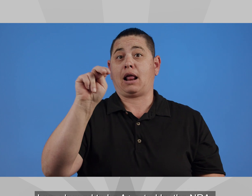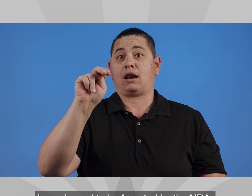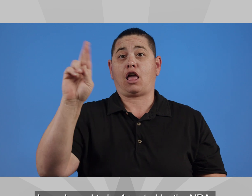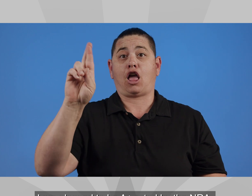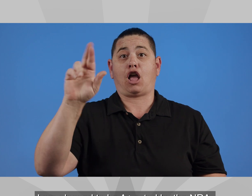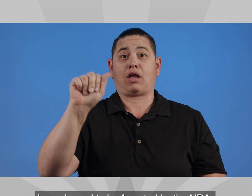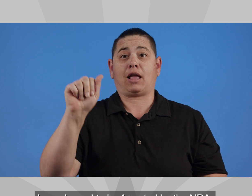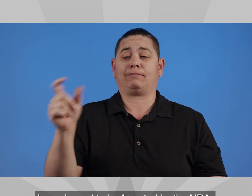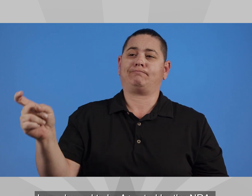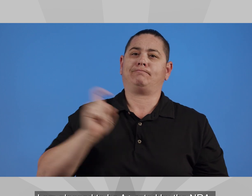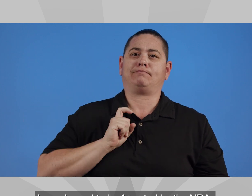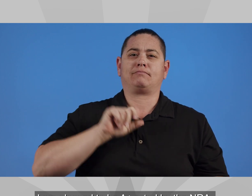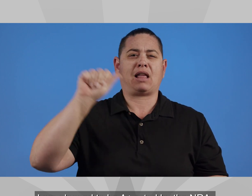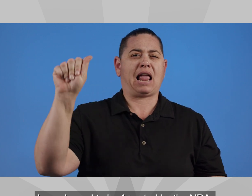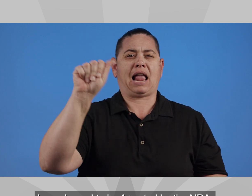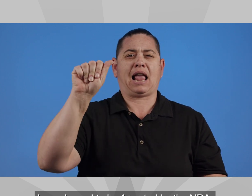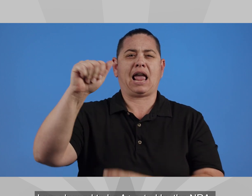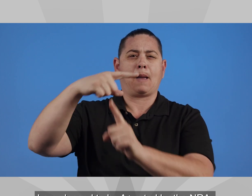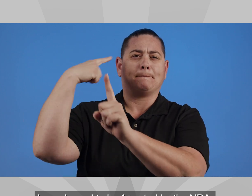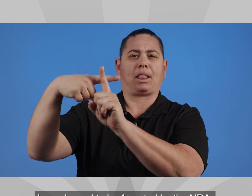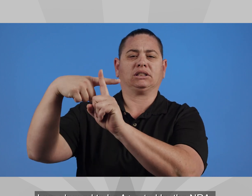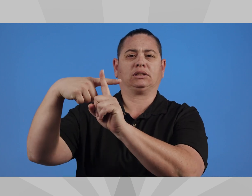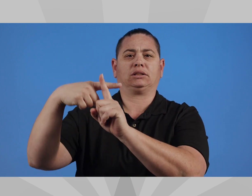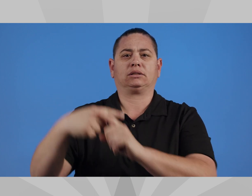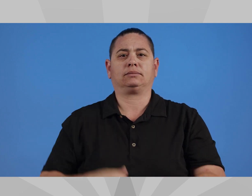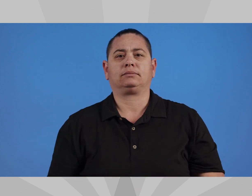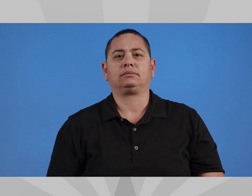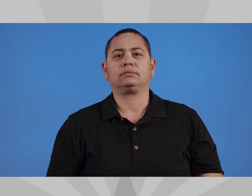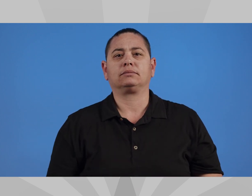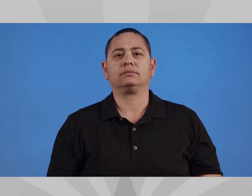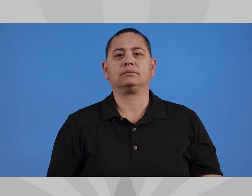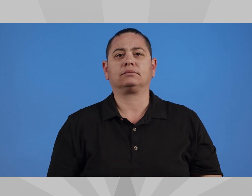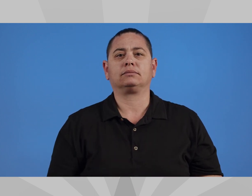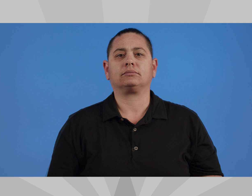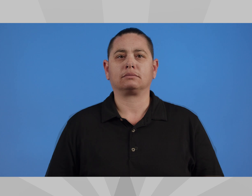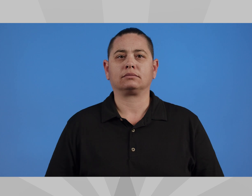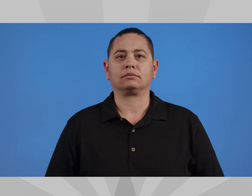I am pleased to be A+ rated by the NRA.